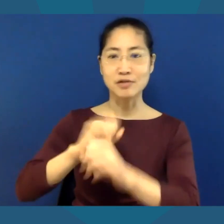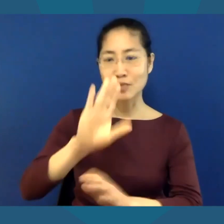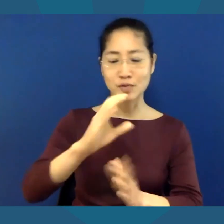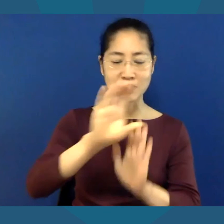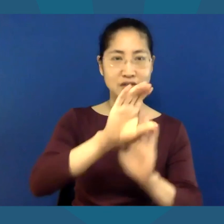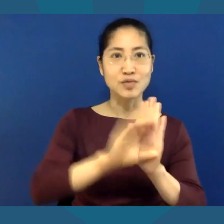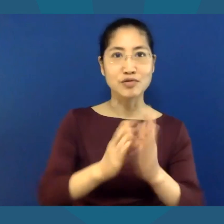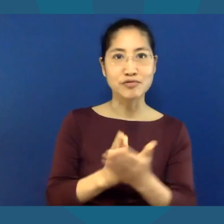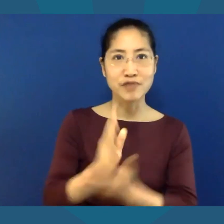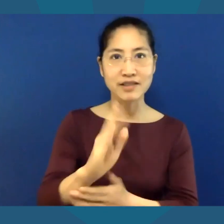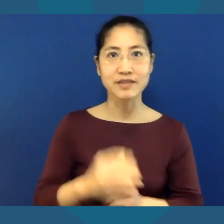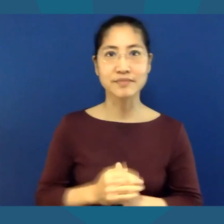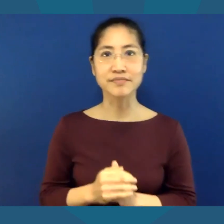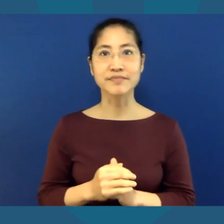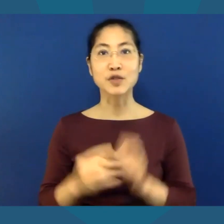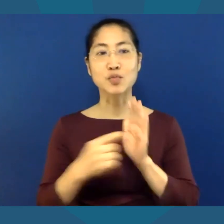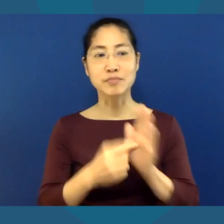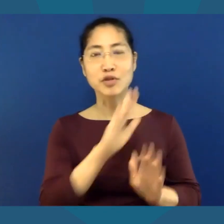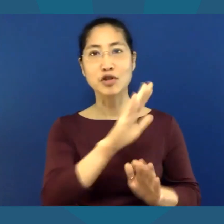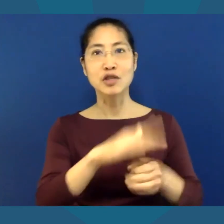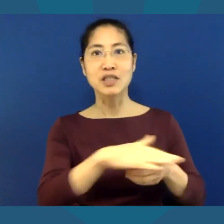your constitutional rights,